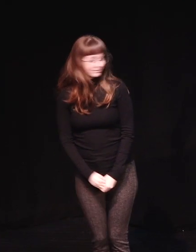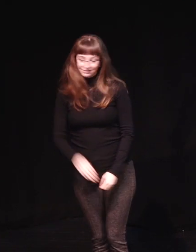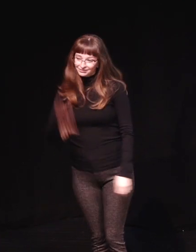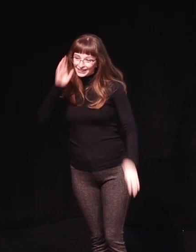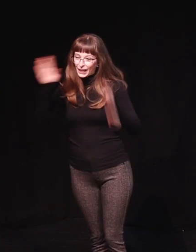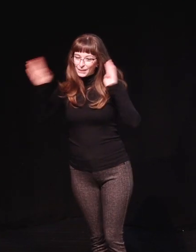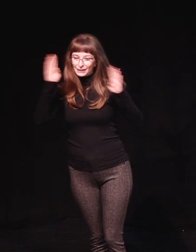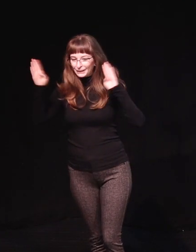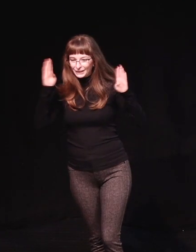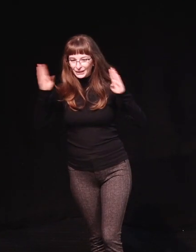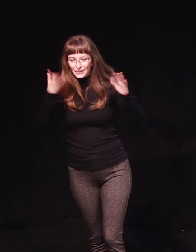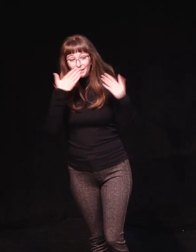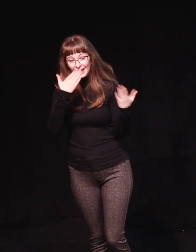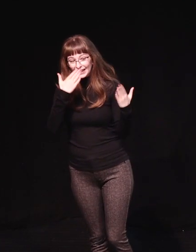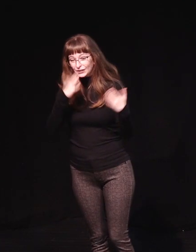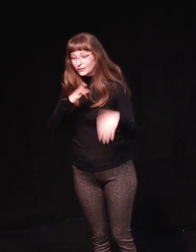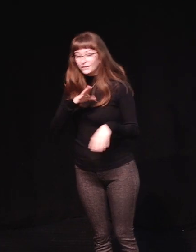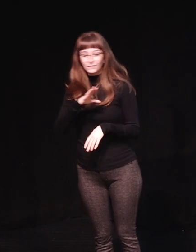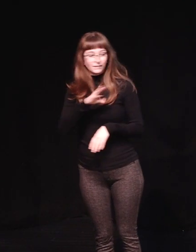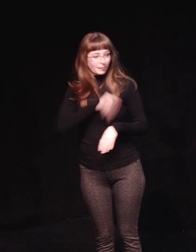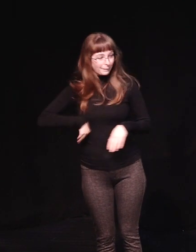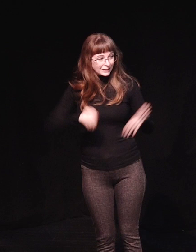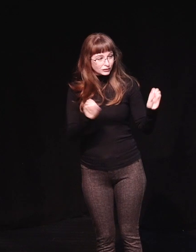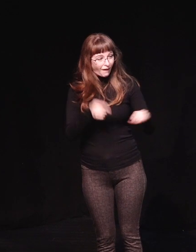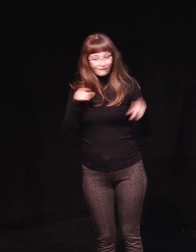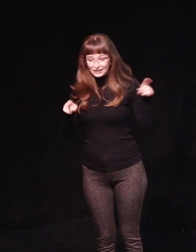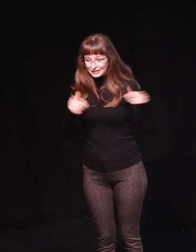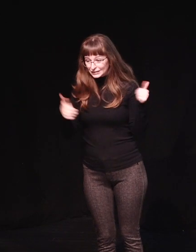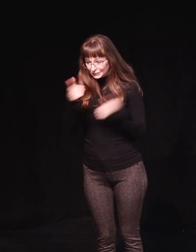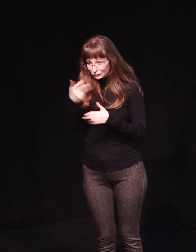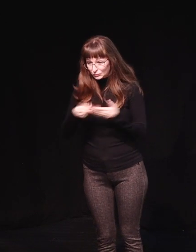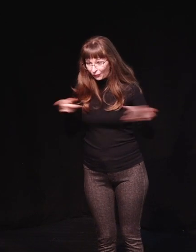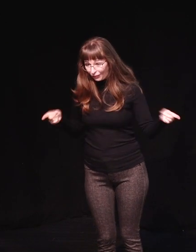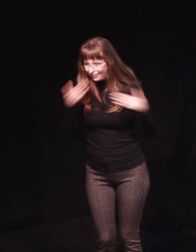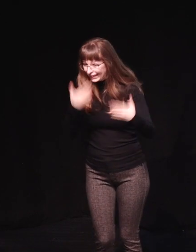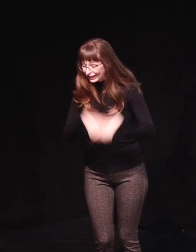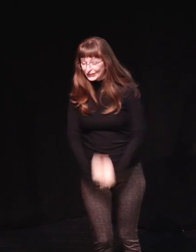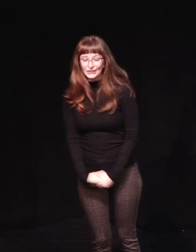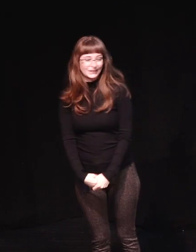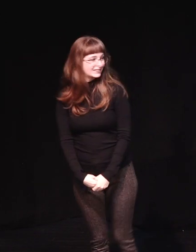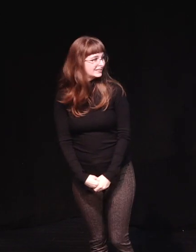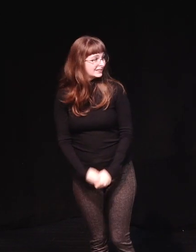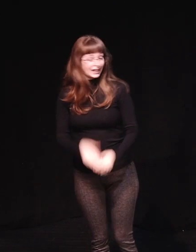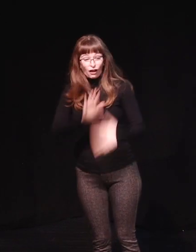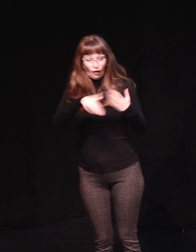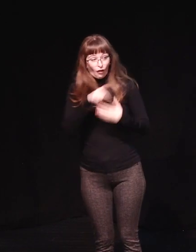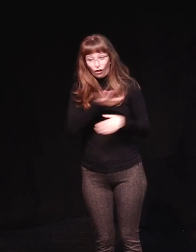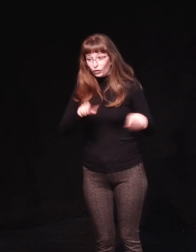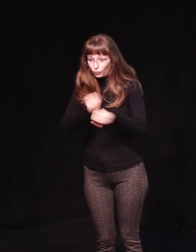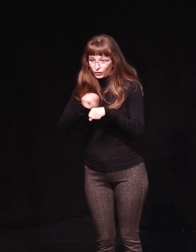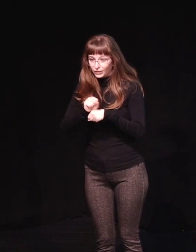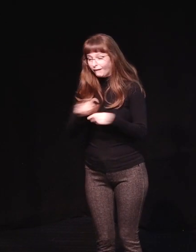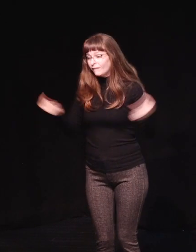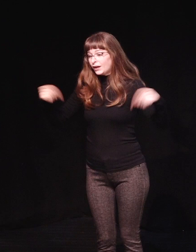Hello, everyone. Thank you. Thank you to the mayor's office and to our commissioners who are here tonight and everything that they do, not just for being here, but